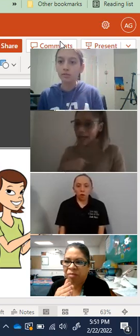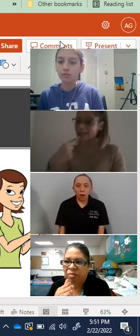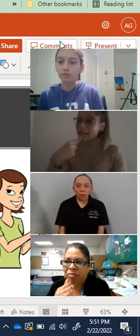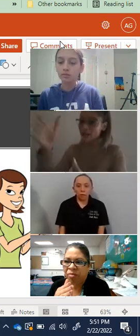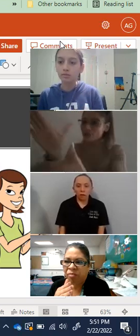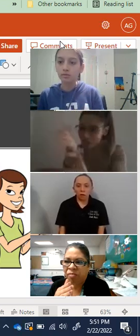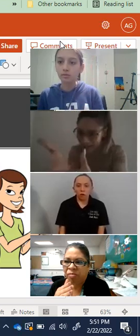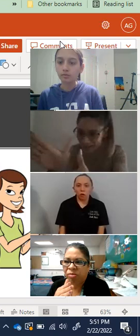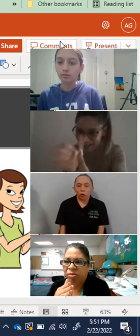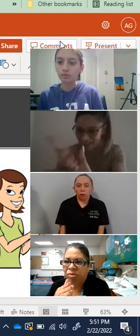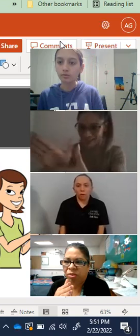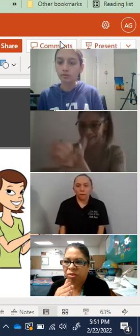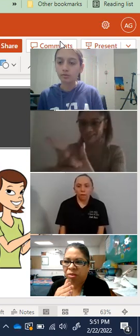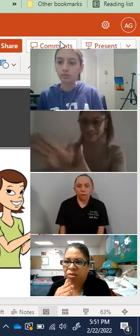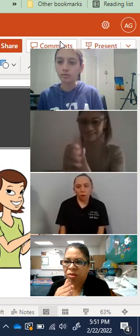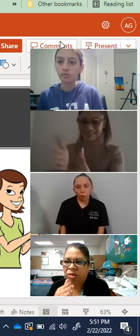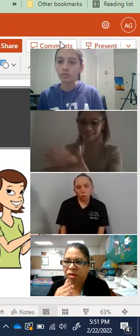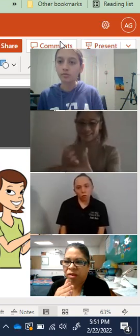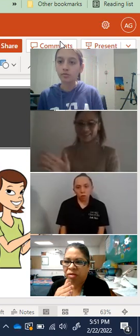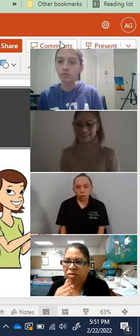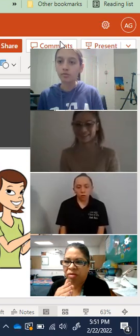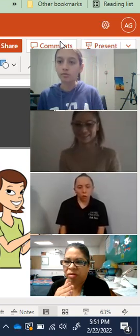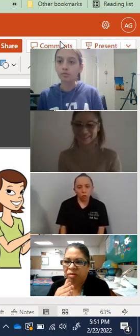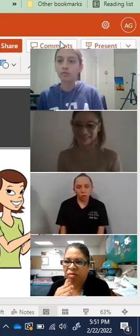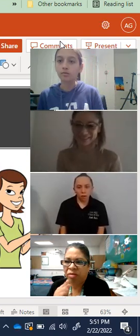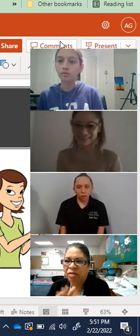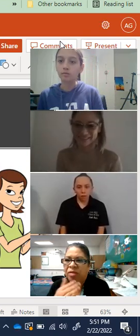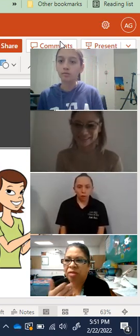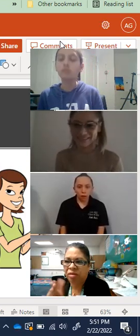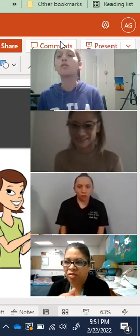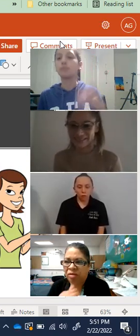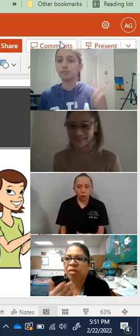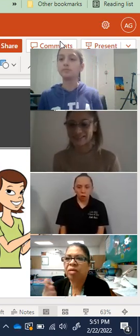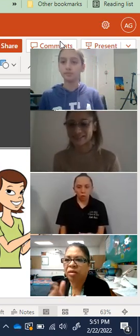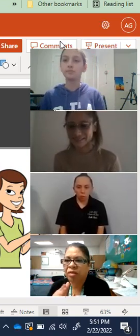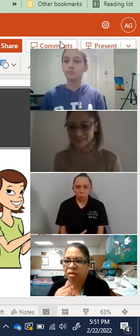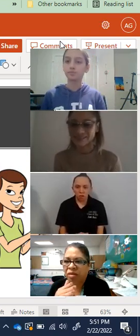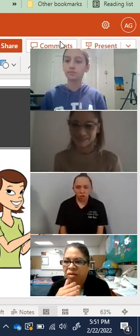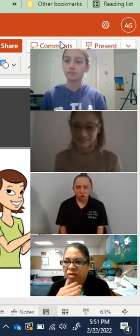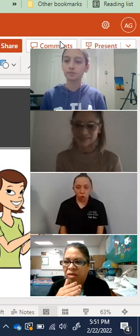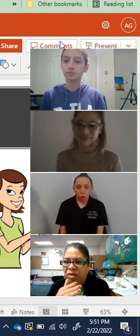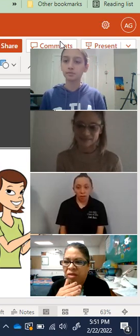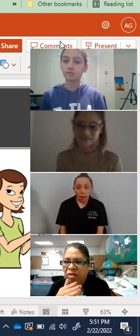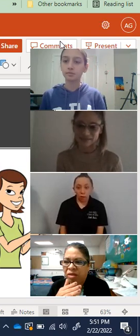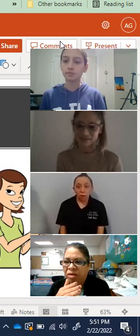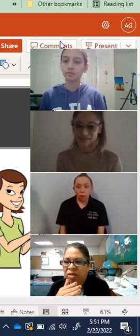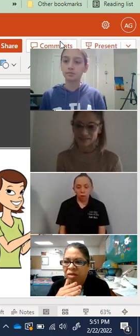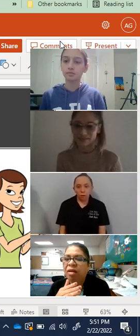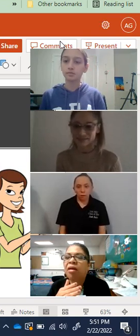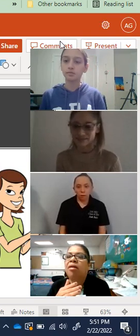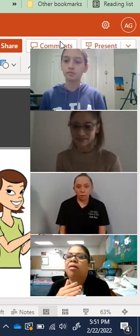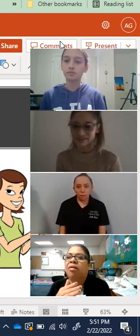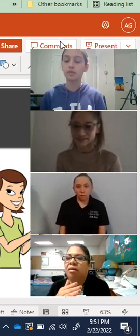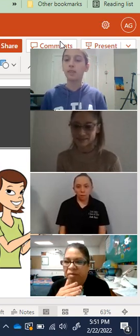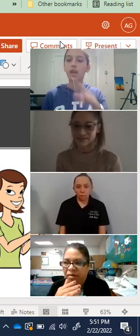It could also kind of mean you're on the fence almost. That's almost a sign for that. So it could misconstrue as that.